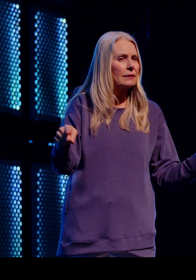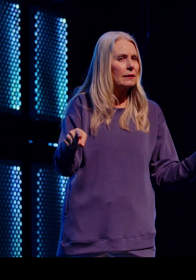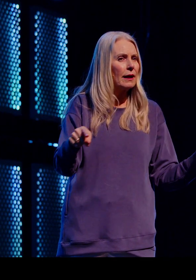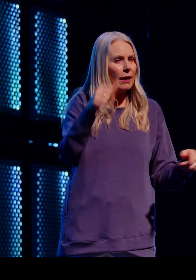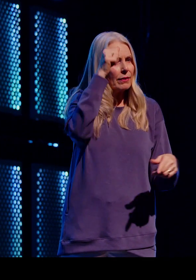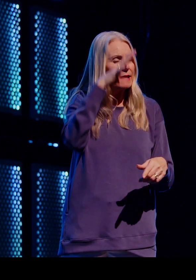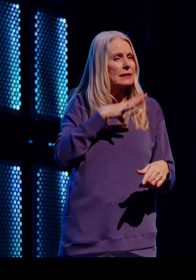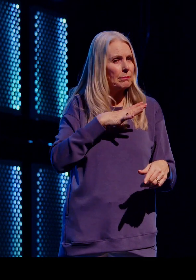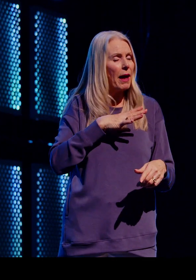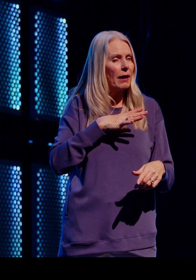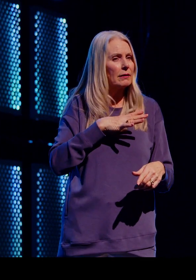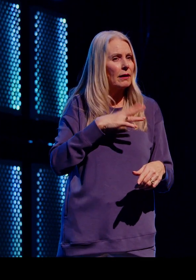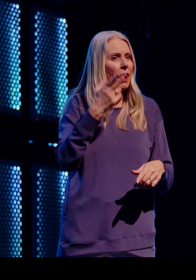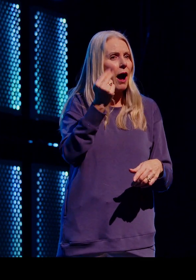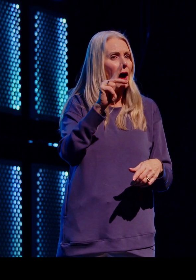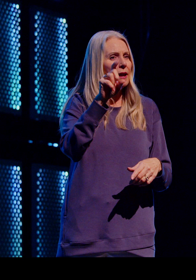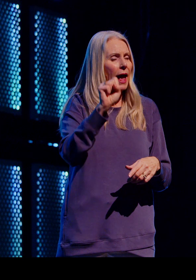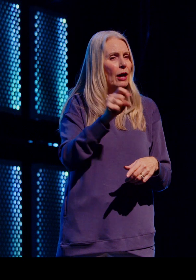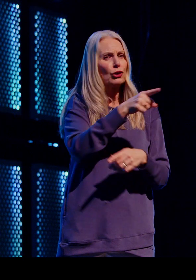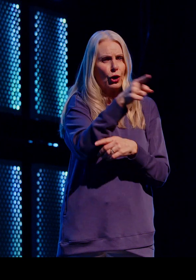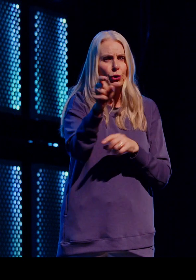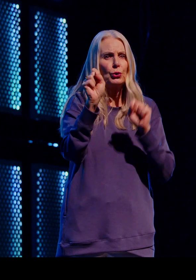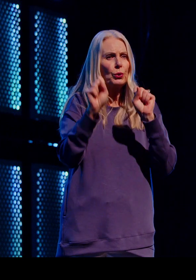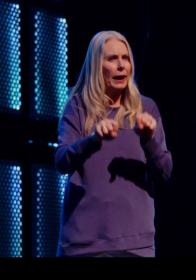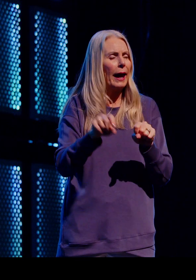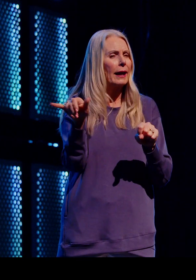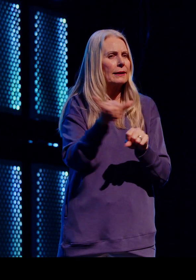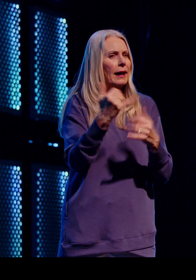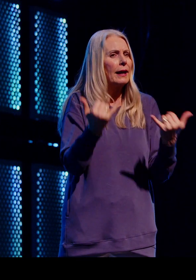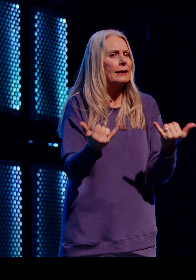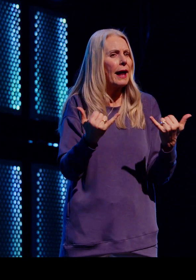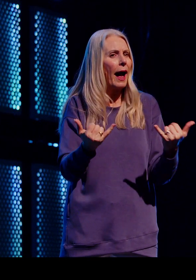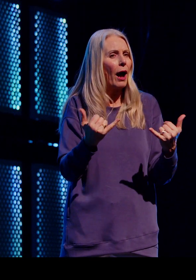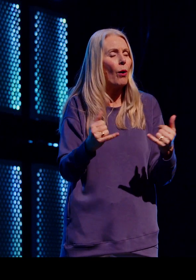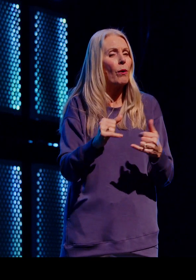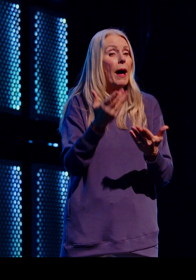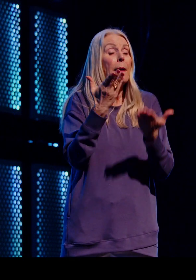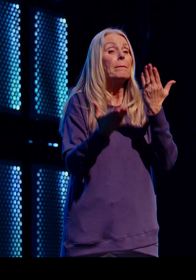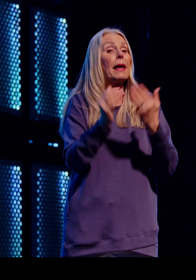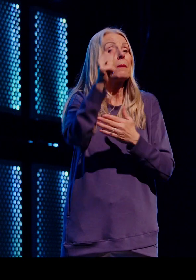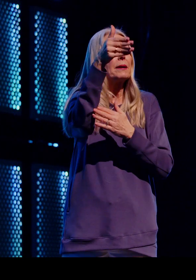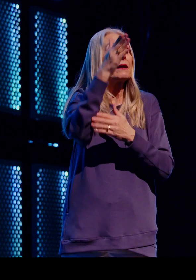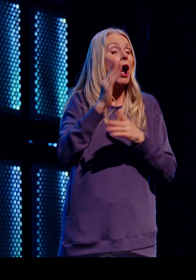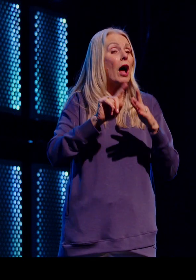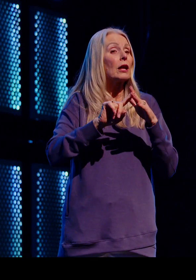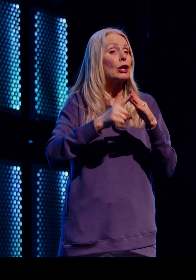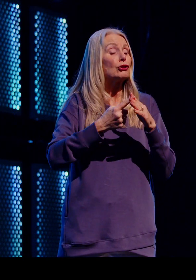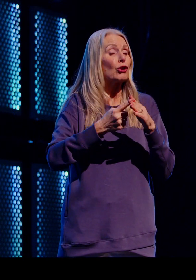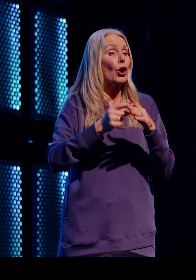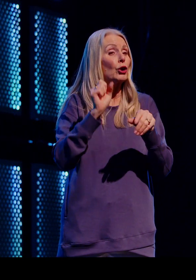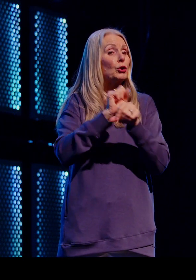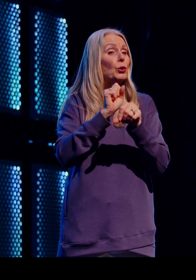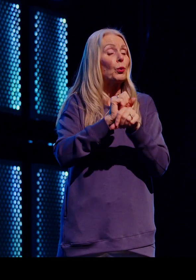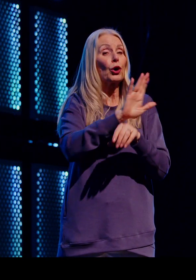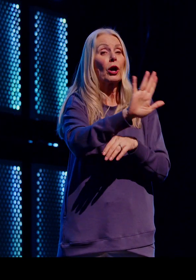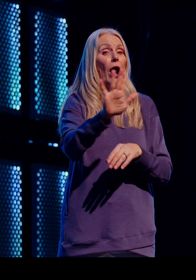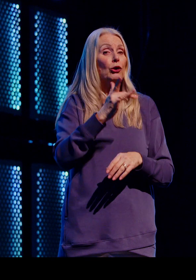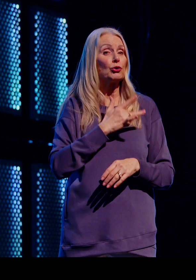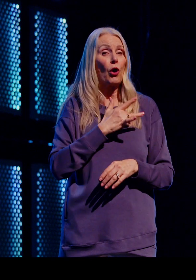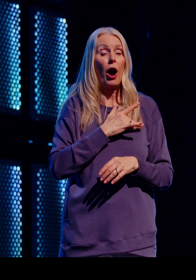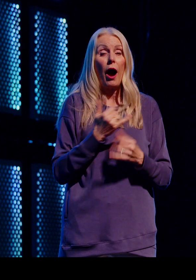Belize. But you could have it right now. Maybe God is starting to do construction in your